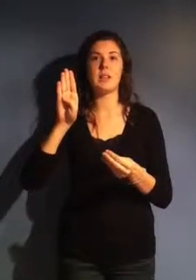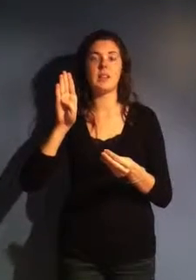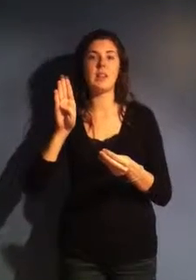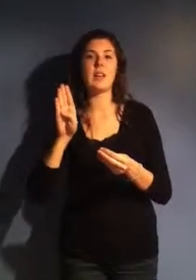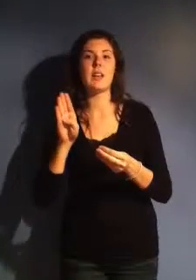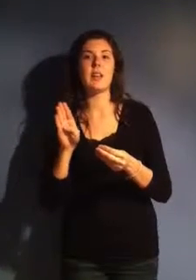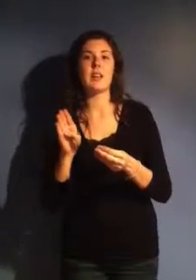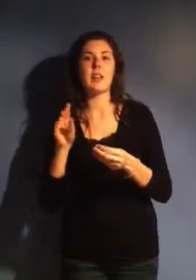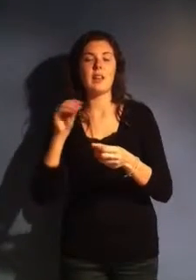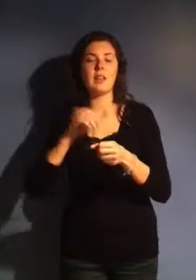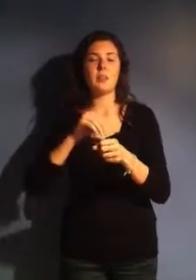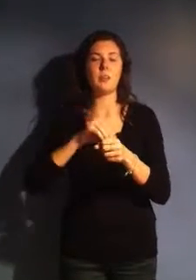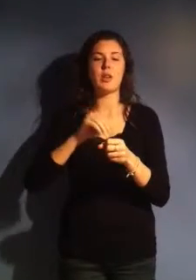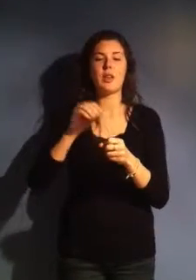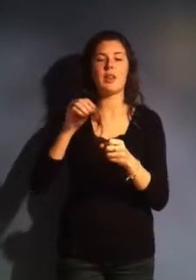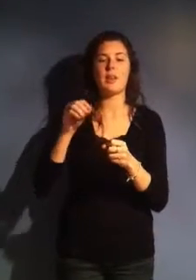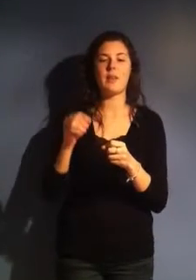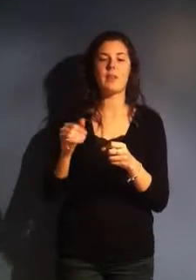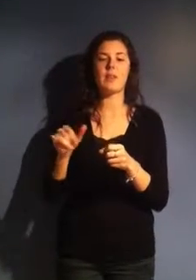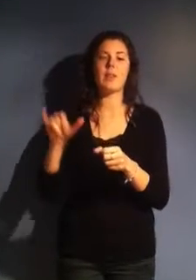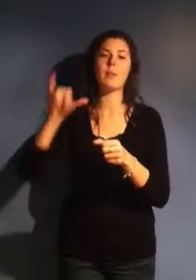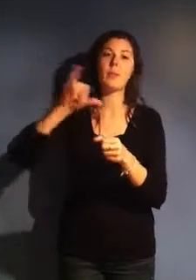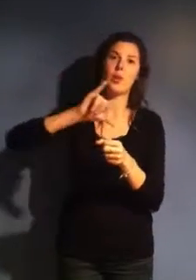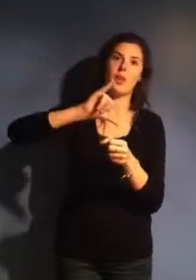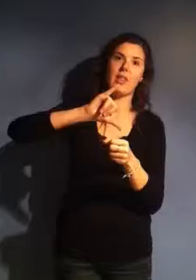into the culture tube. And after that,